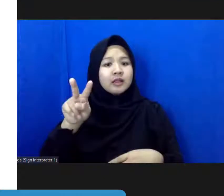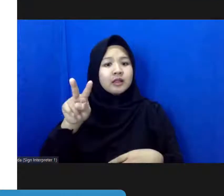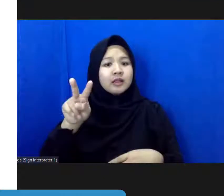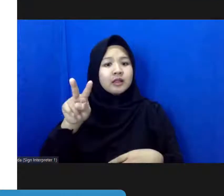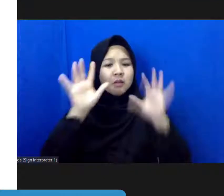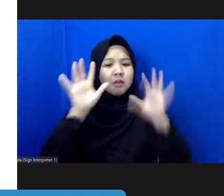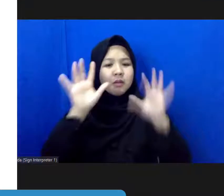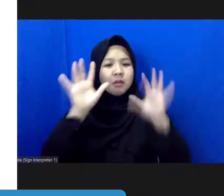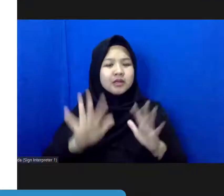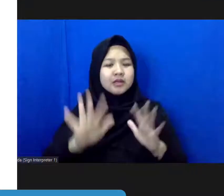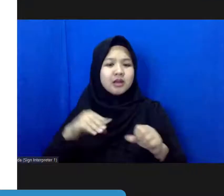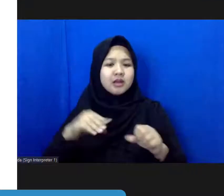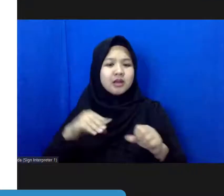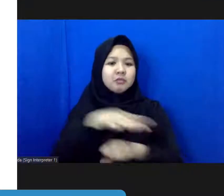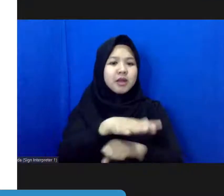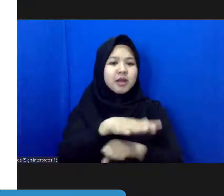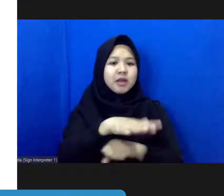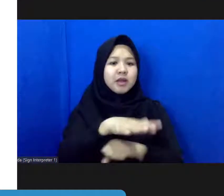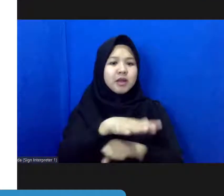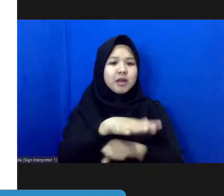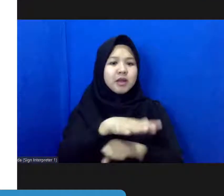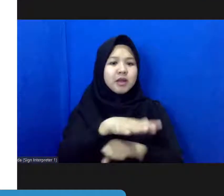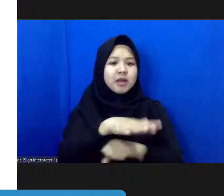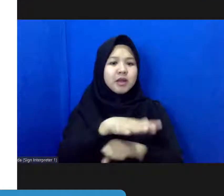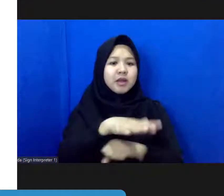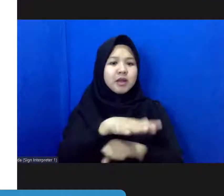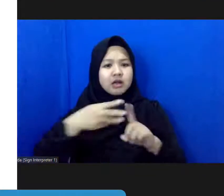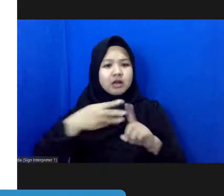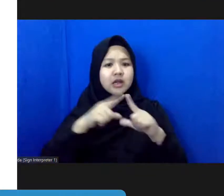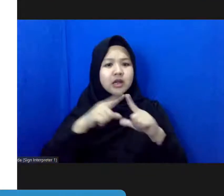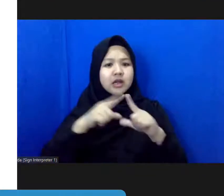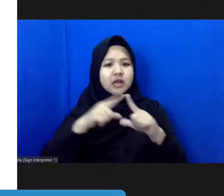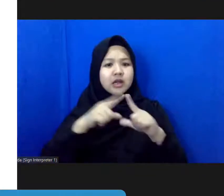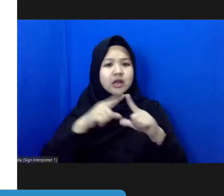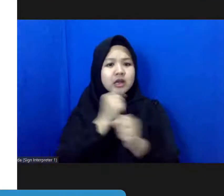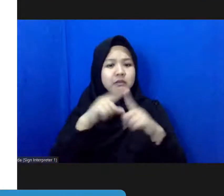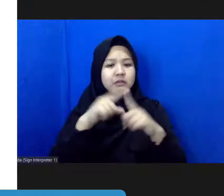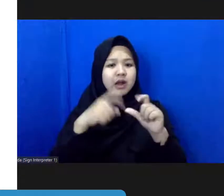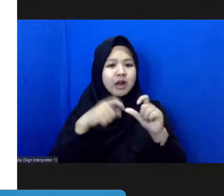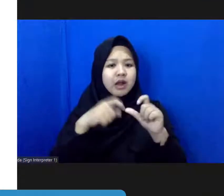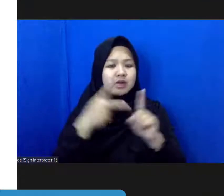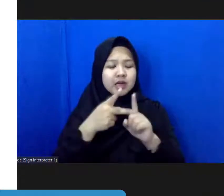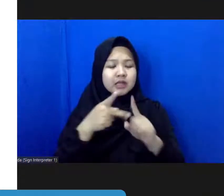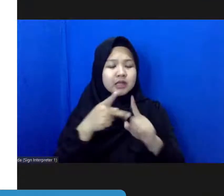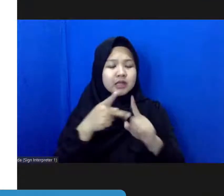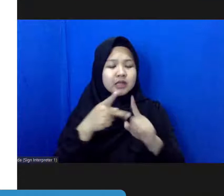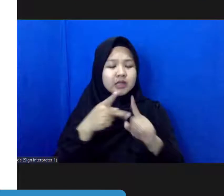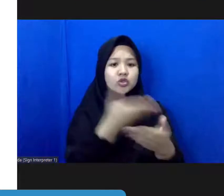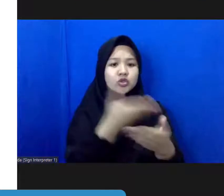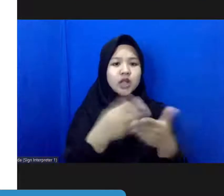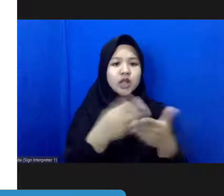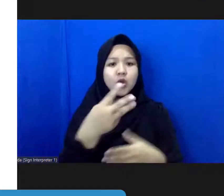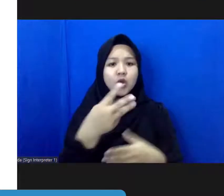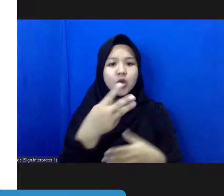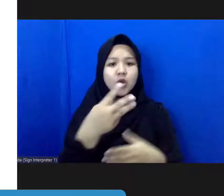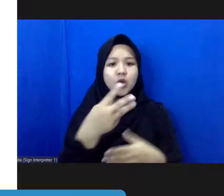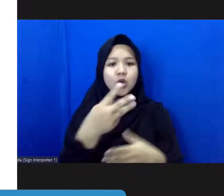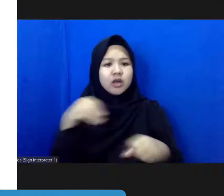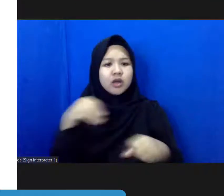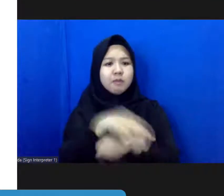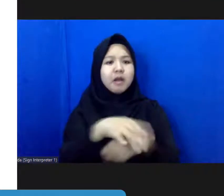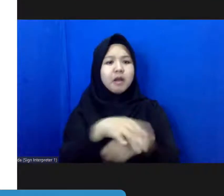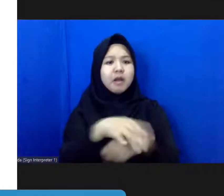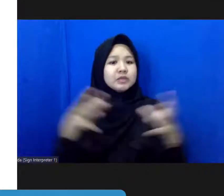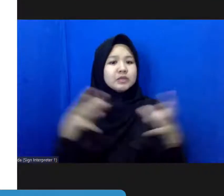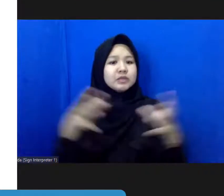the world, but also in Bangladesh, the socio-economic impact of COVID-19 has been significant. In